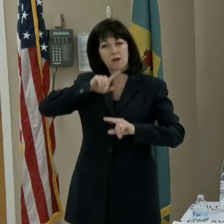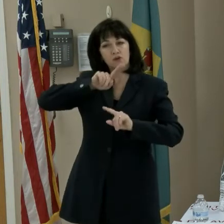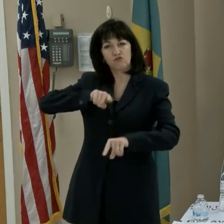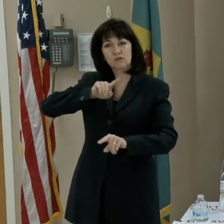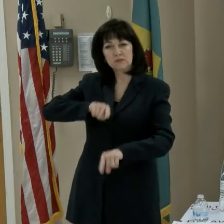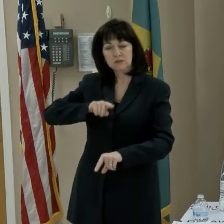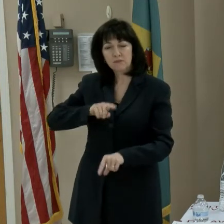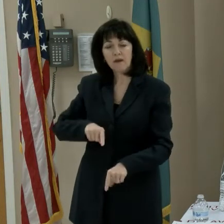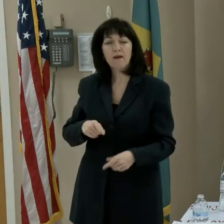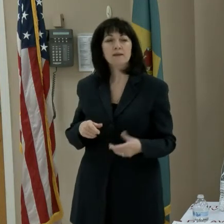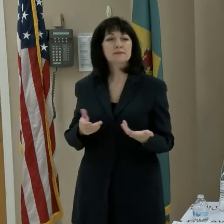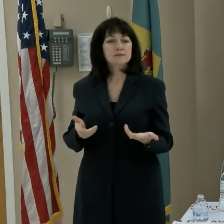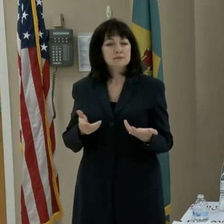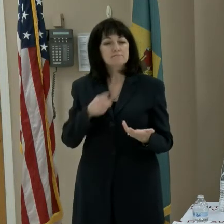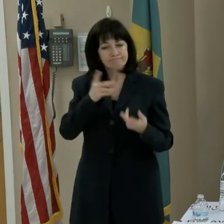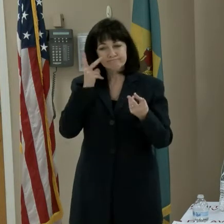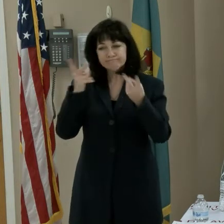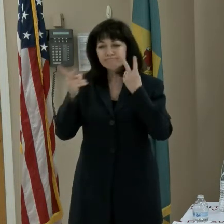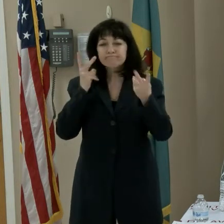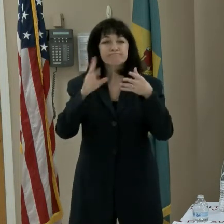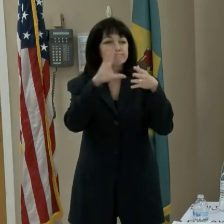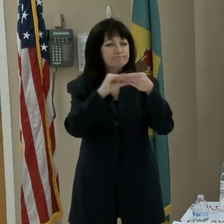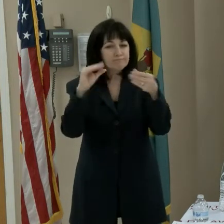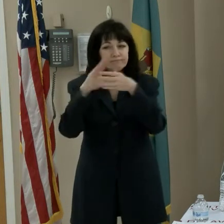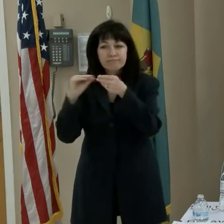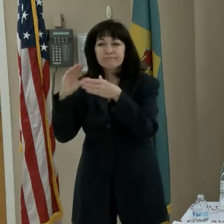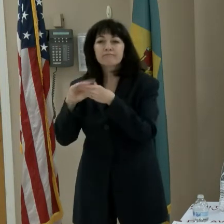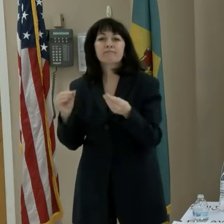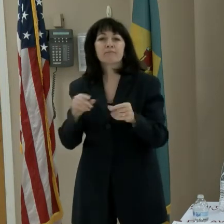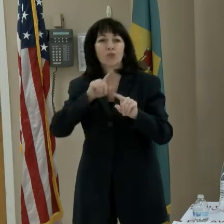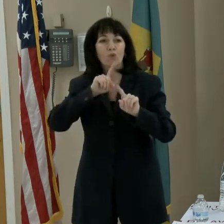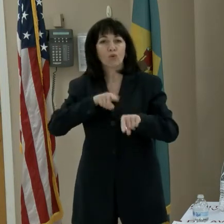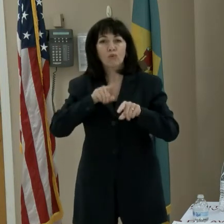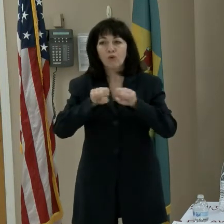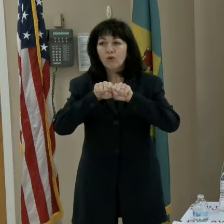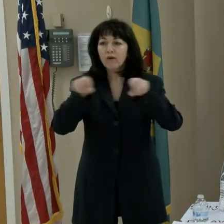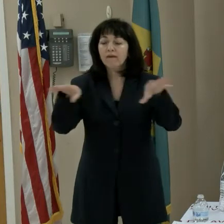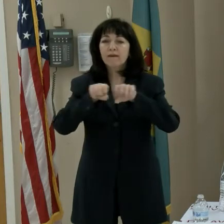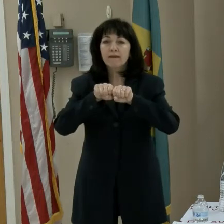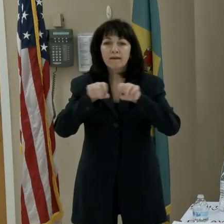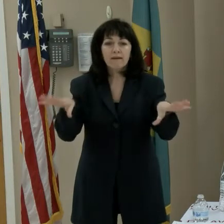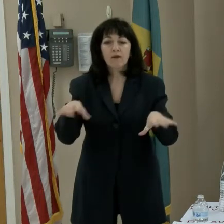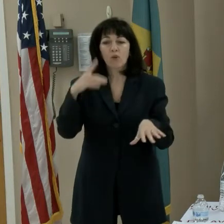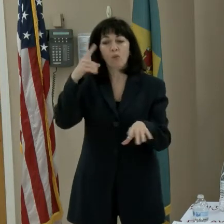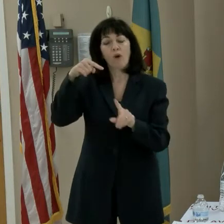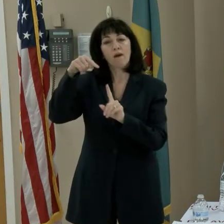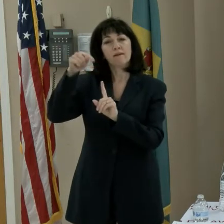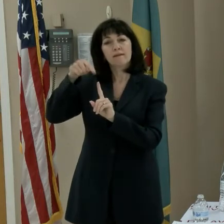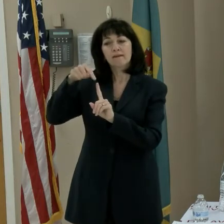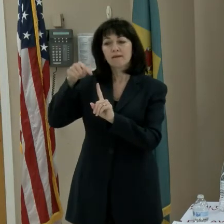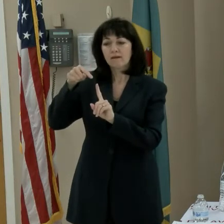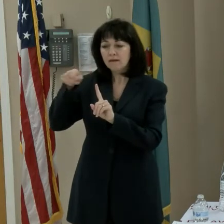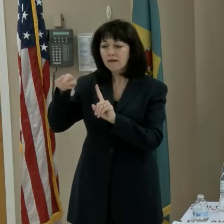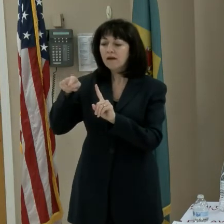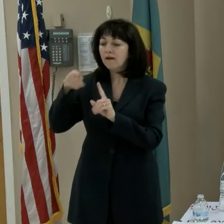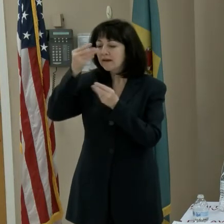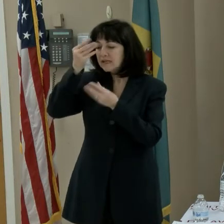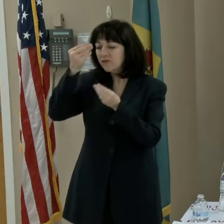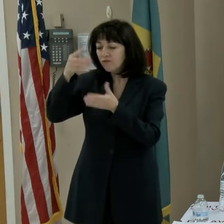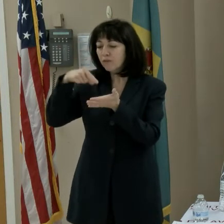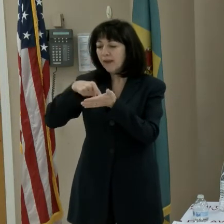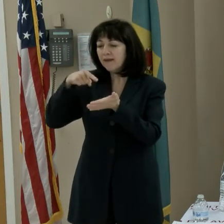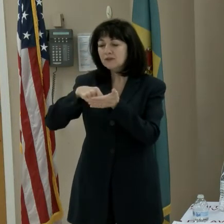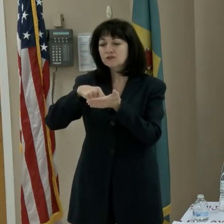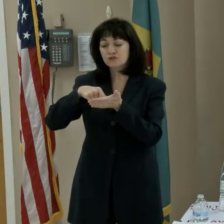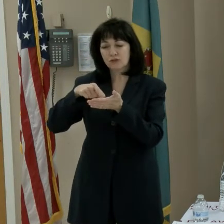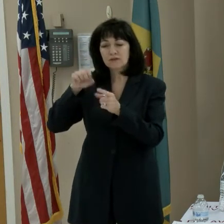see stories and reports that come out from one case study or one situation, and I think there's a lot to be learned right